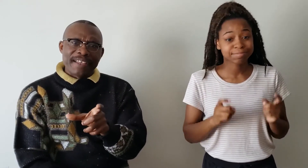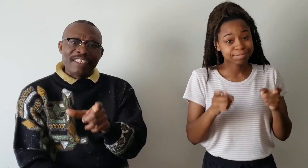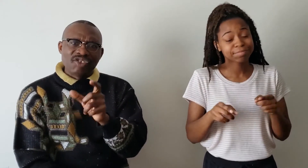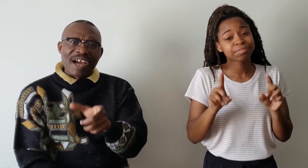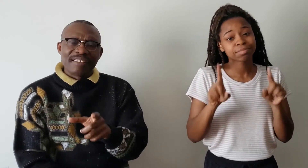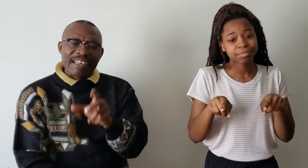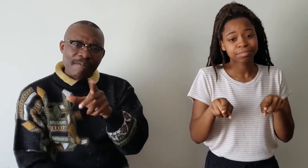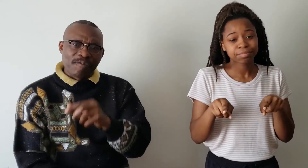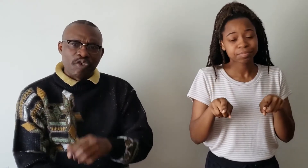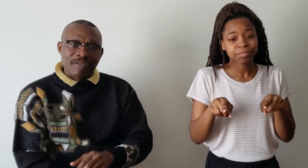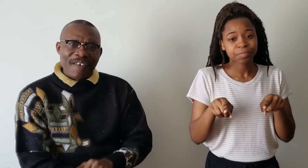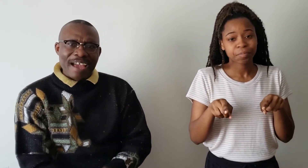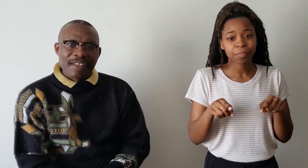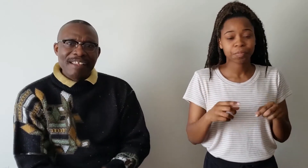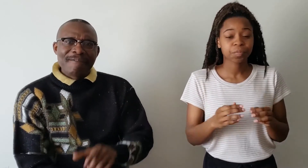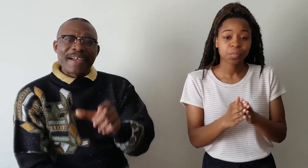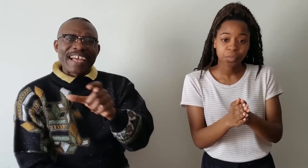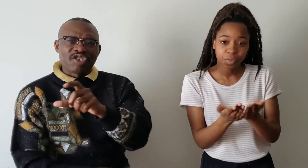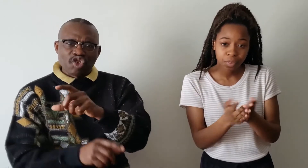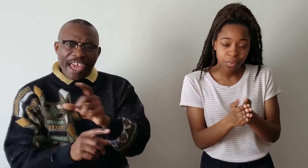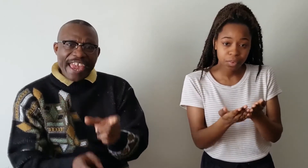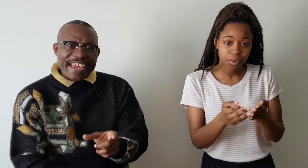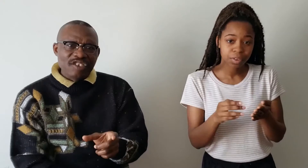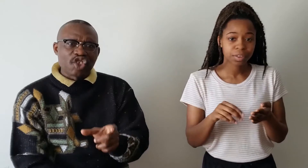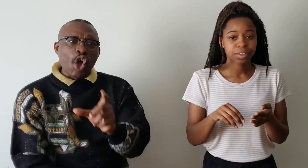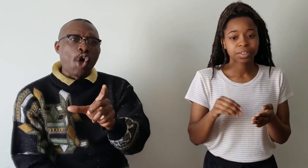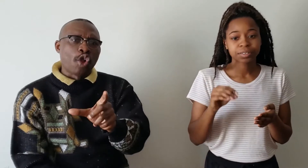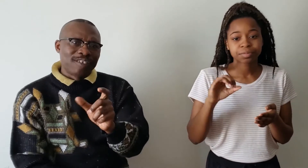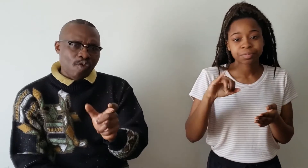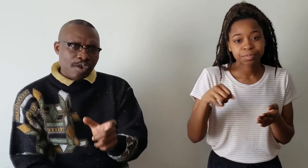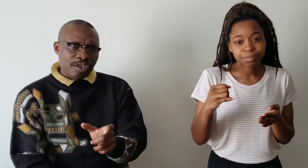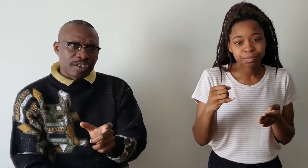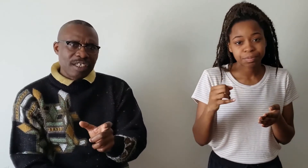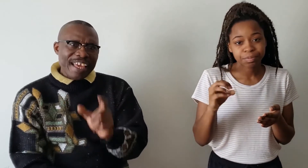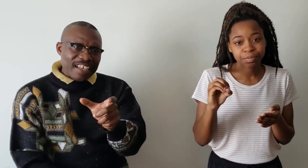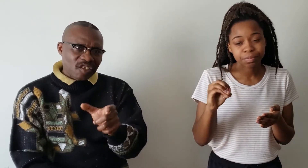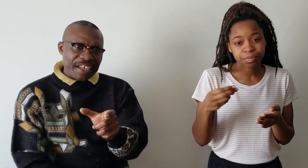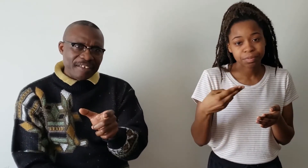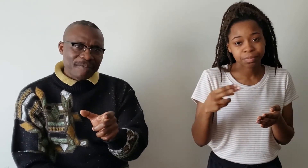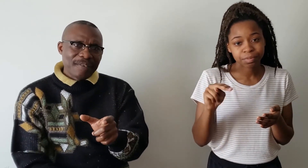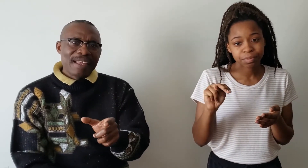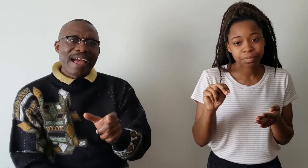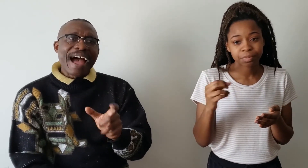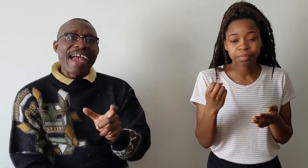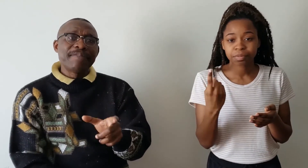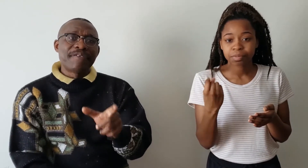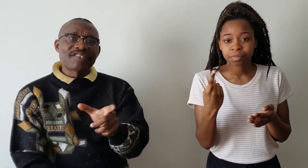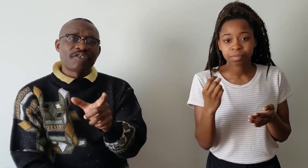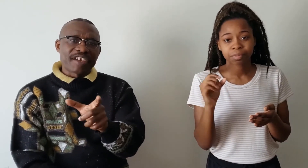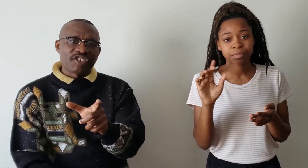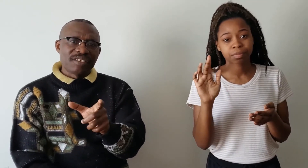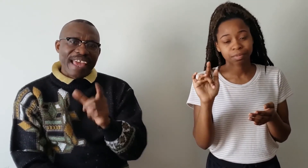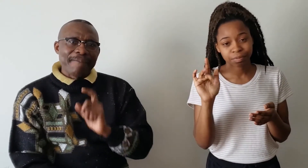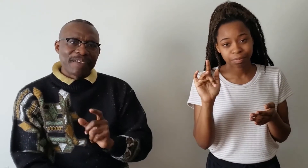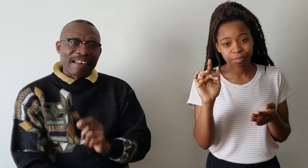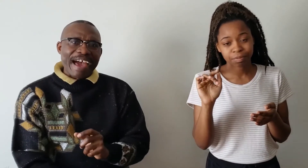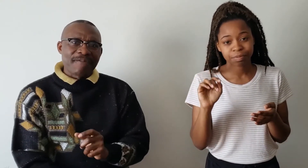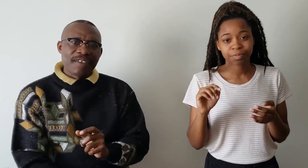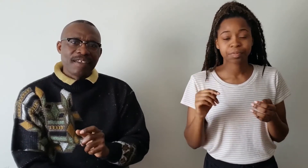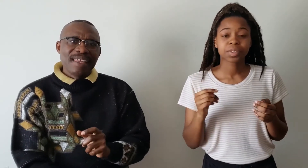in John 11, 25 that has changed all the world. He said, "I am the resurrection and the life.